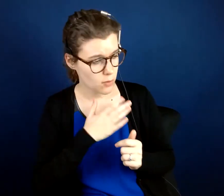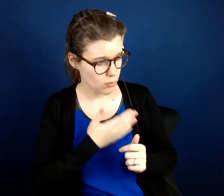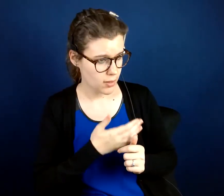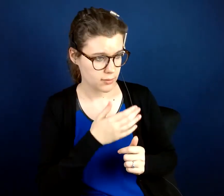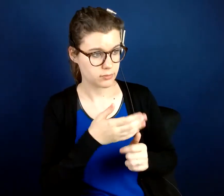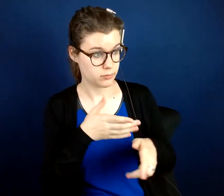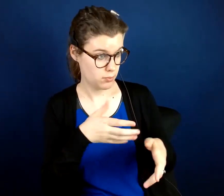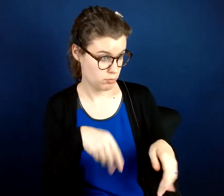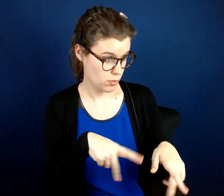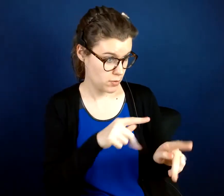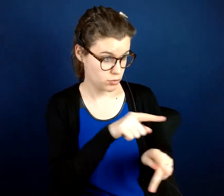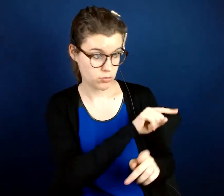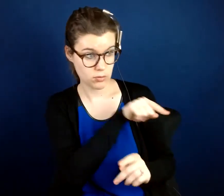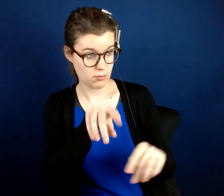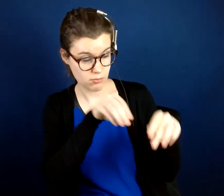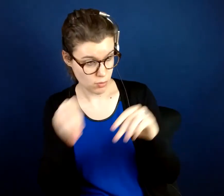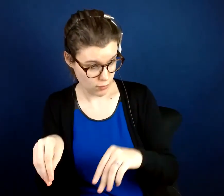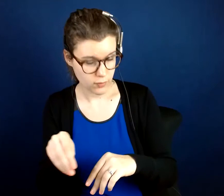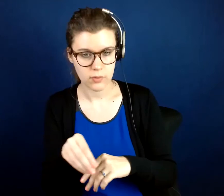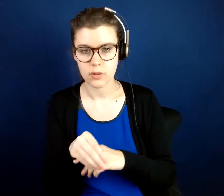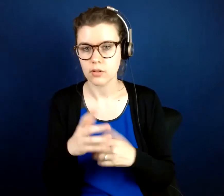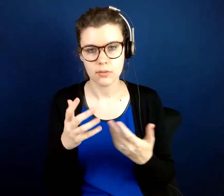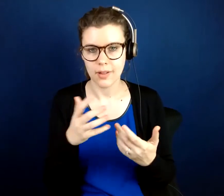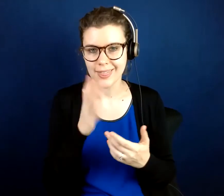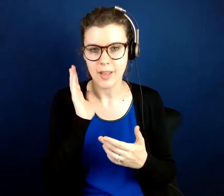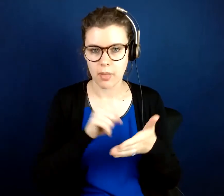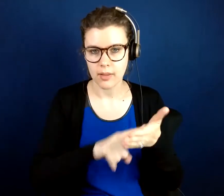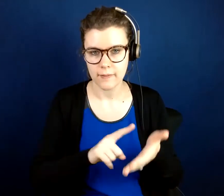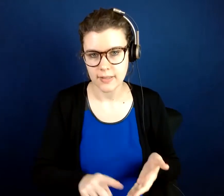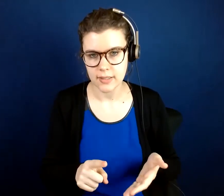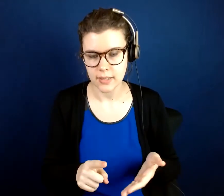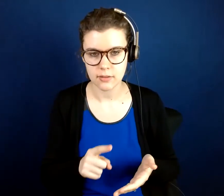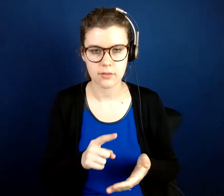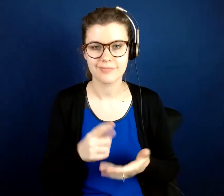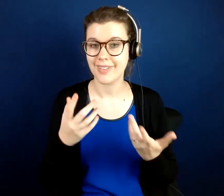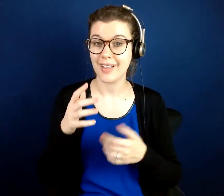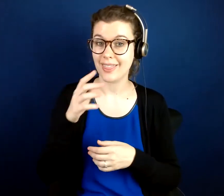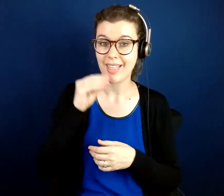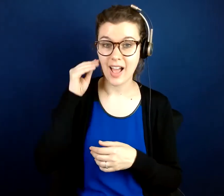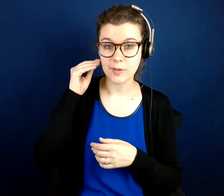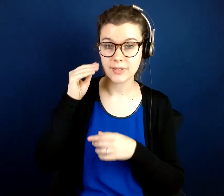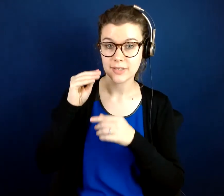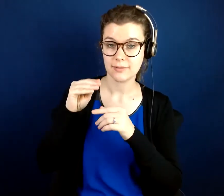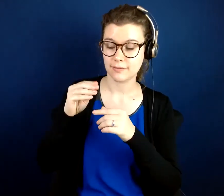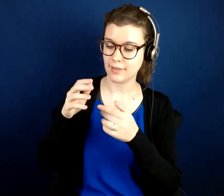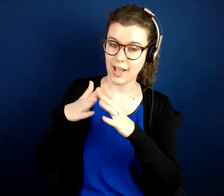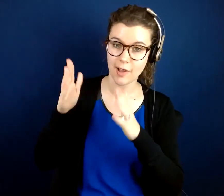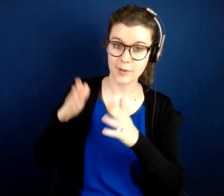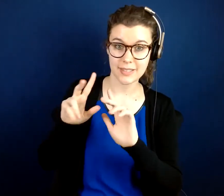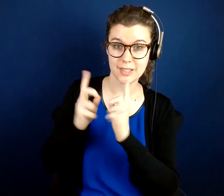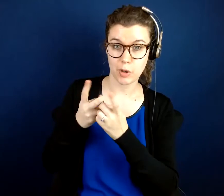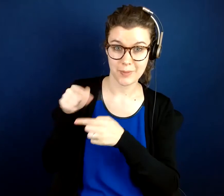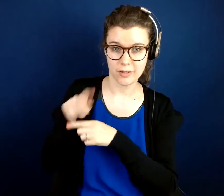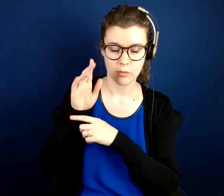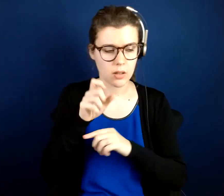applicants. The Housing Authority will ask for a written statement from the consumer about their background, and they will make the decision